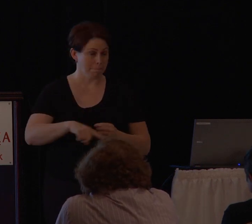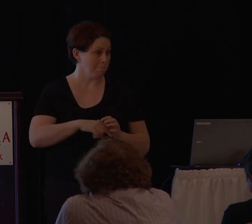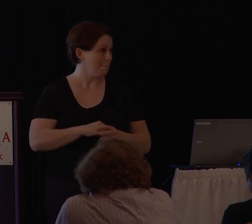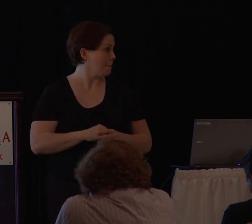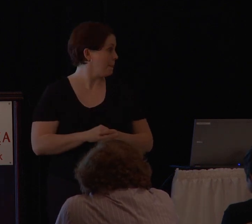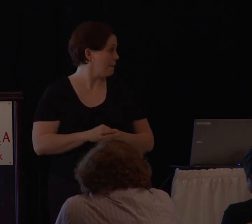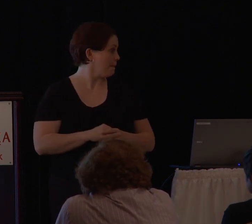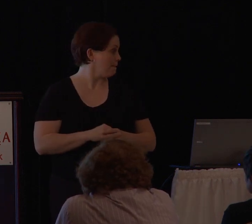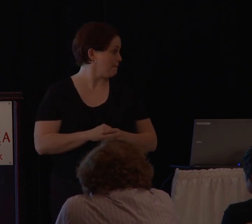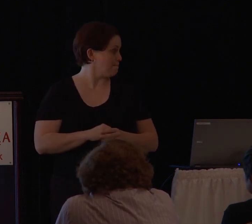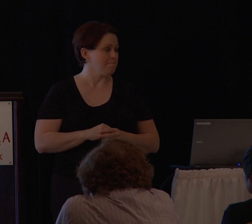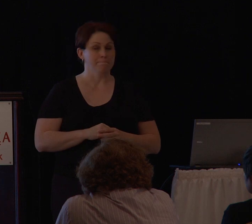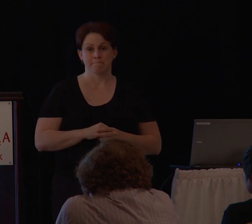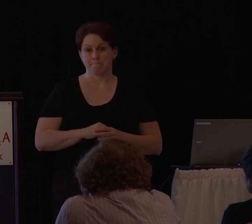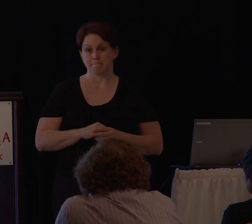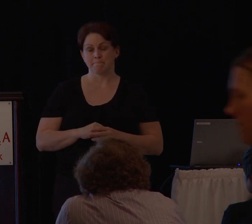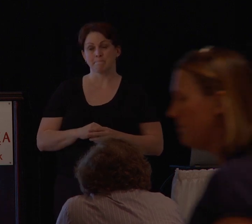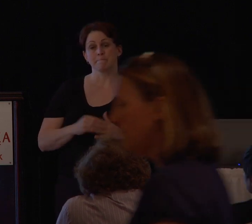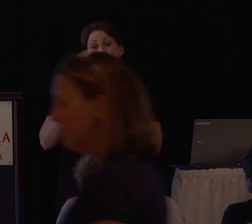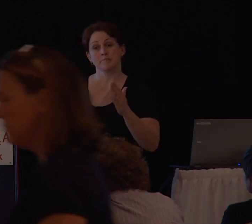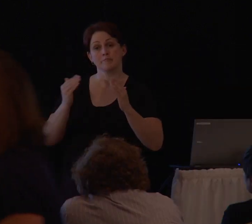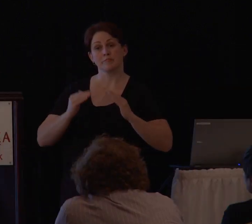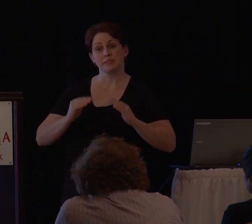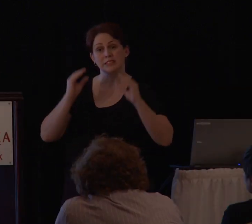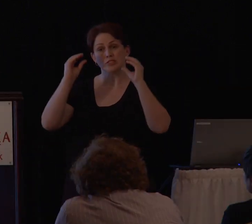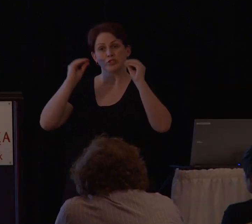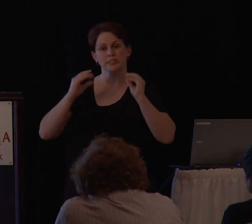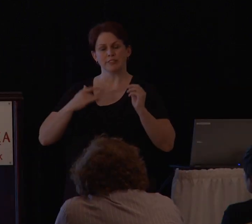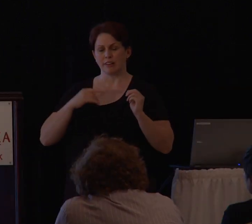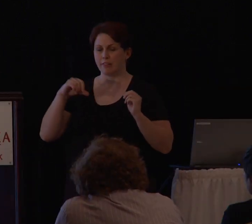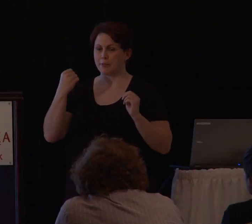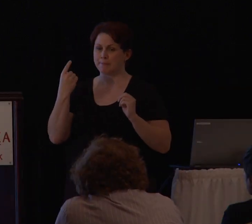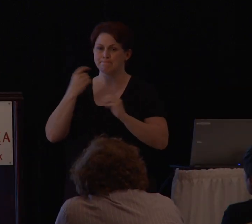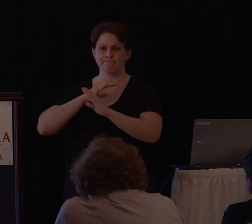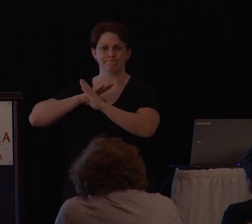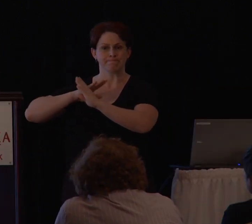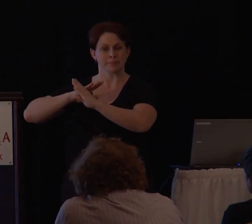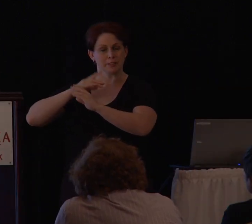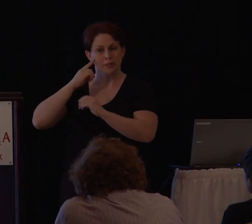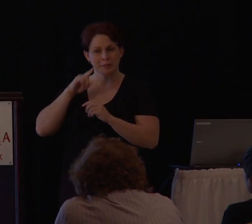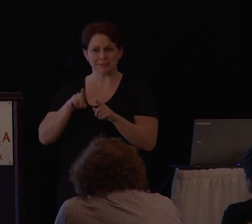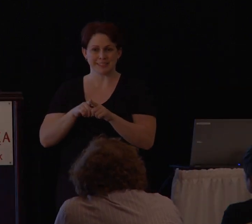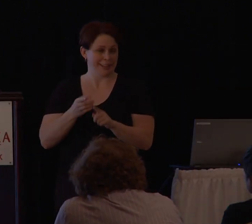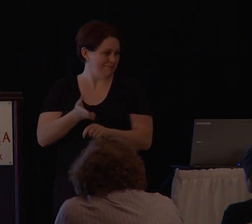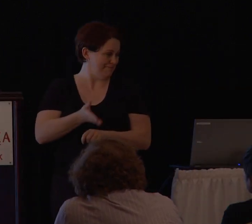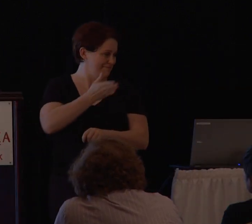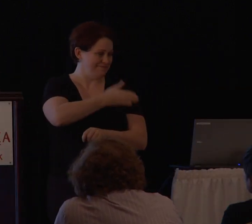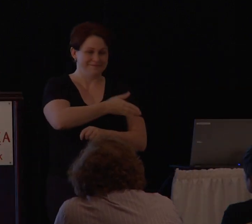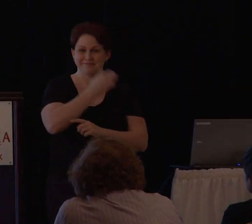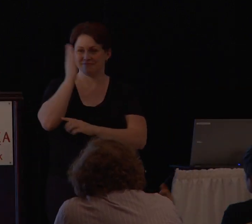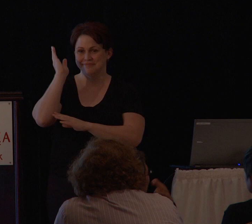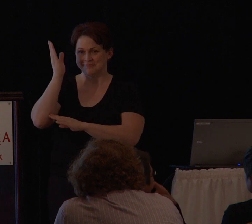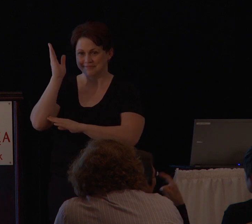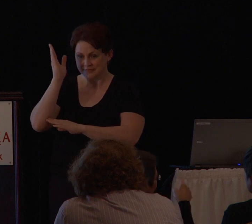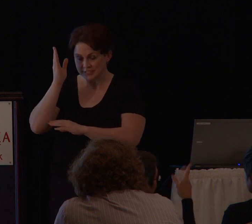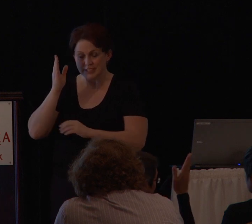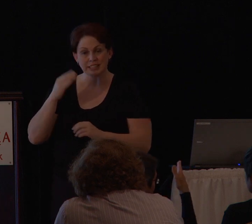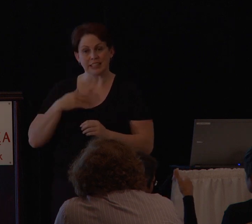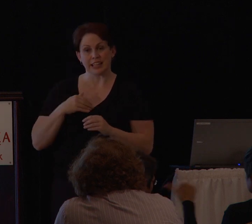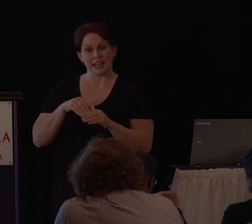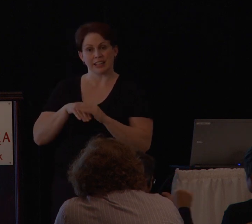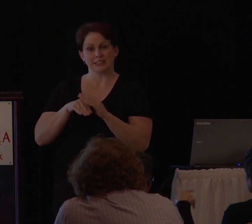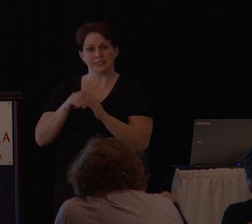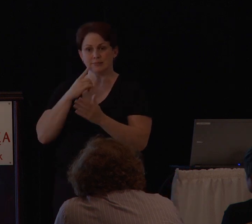Another barrier was that teachers lacked often, as in the previous presentation, they were mentioning access